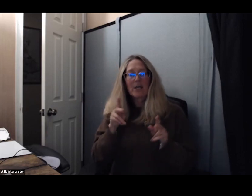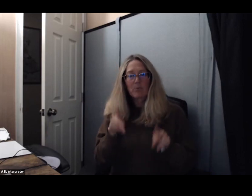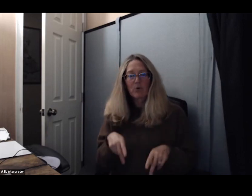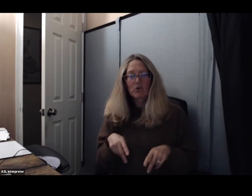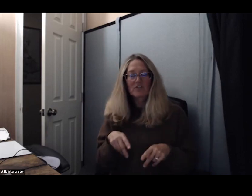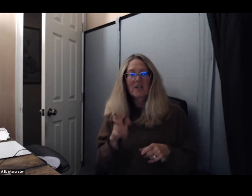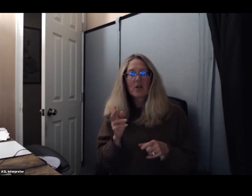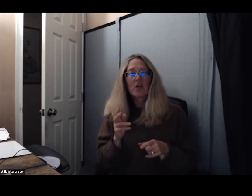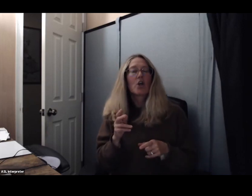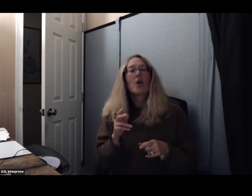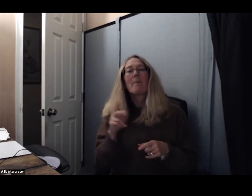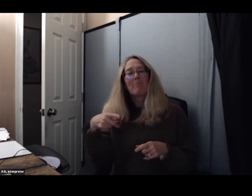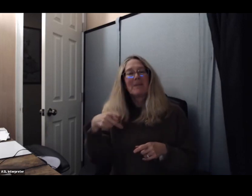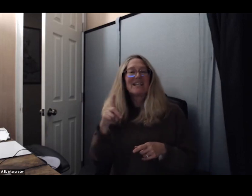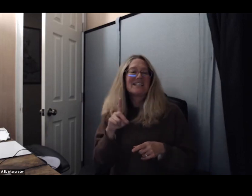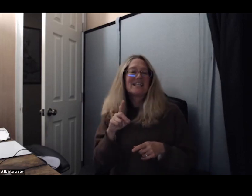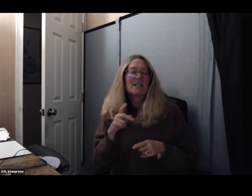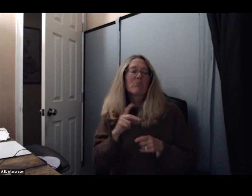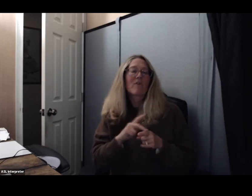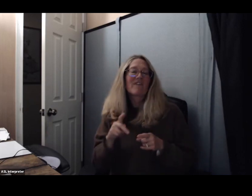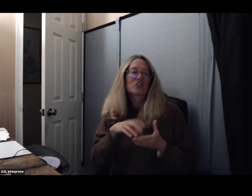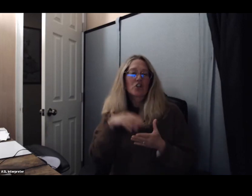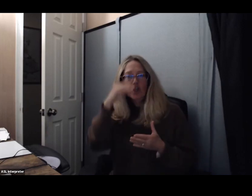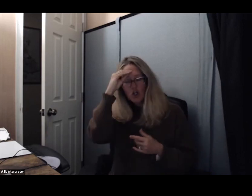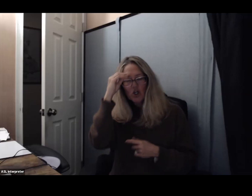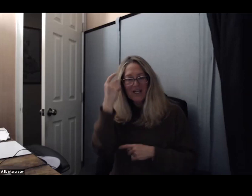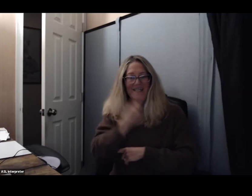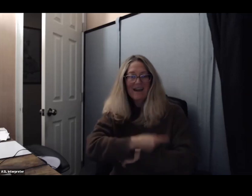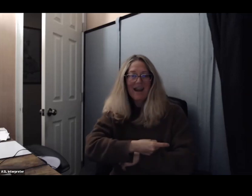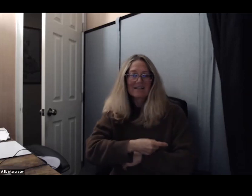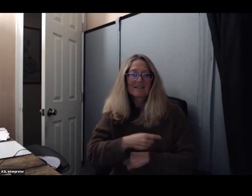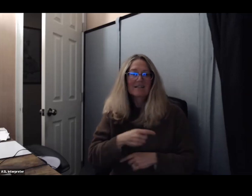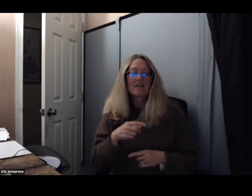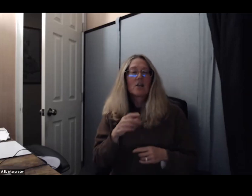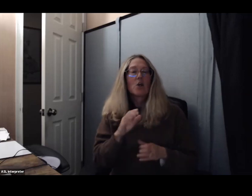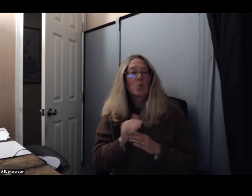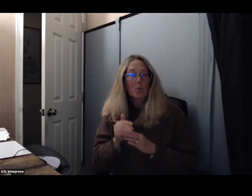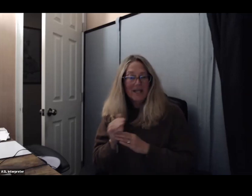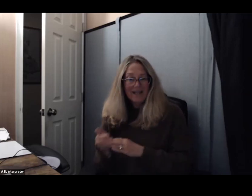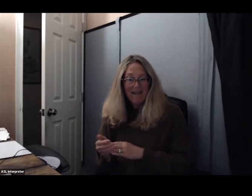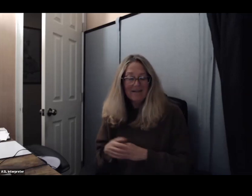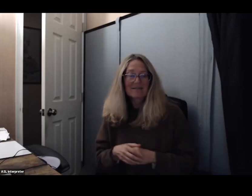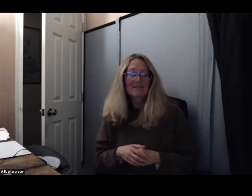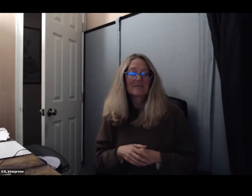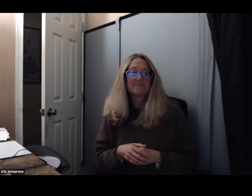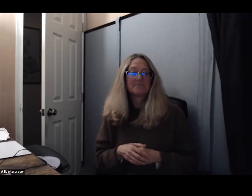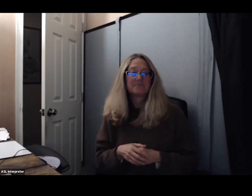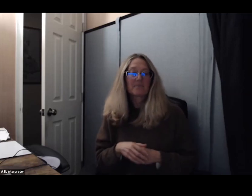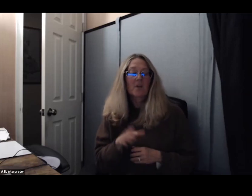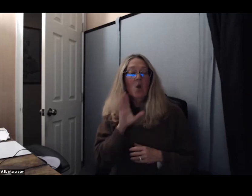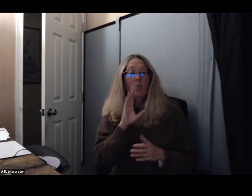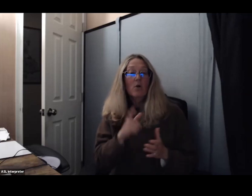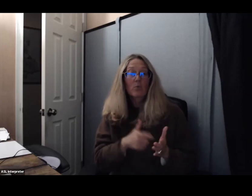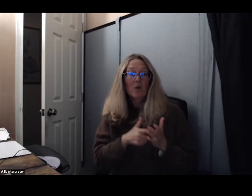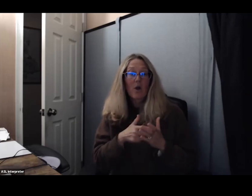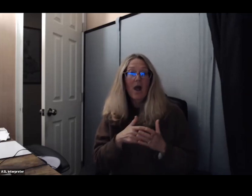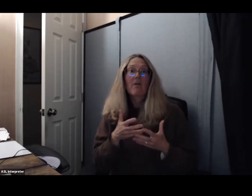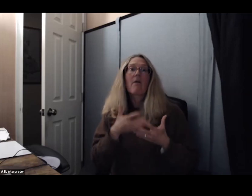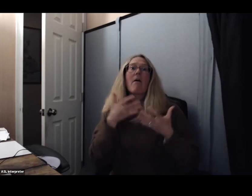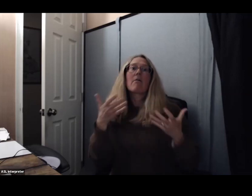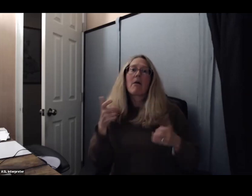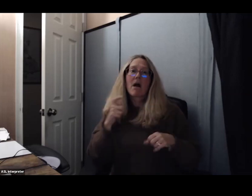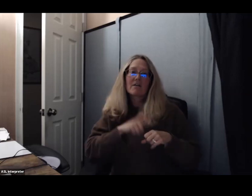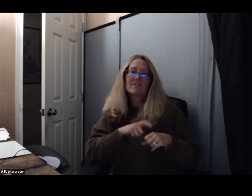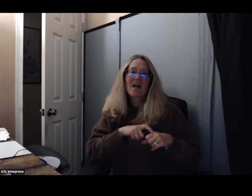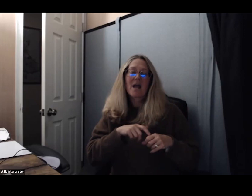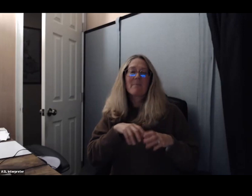in-person professional learning days, many of which will take place on weekends. And it also requires a substantial amount of